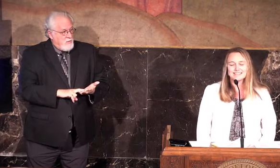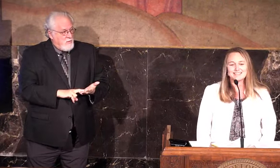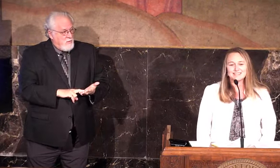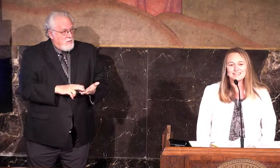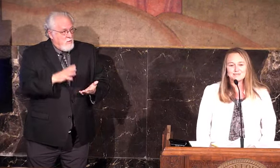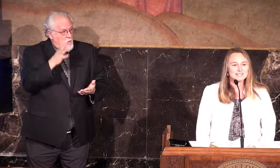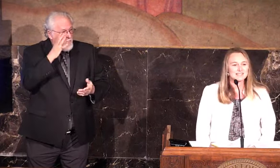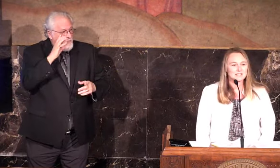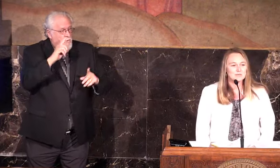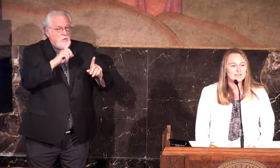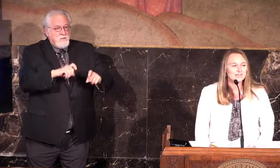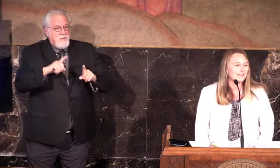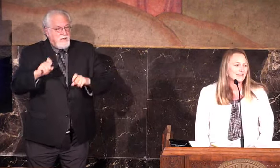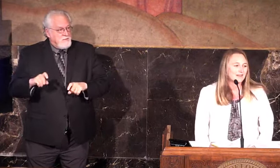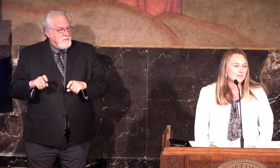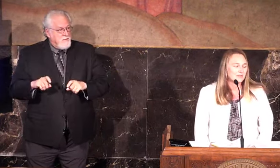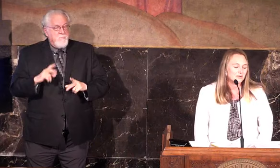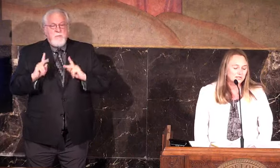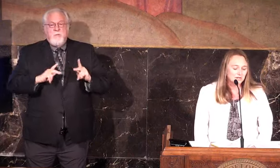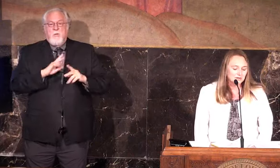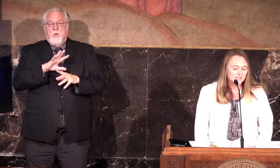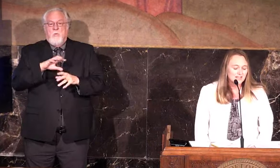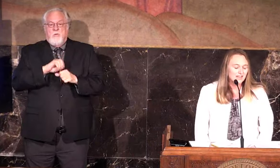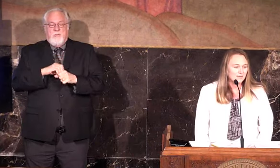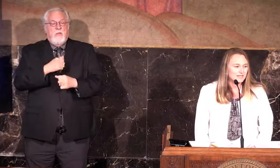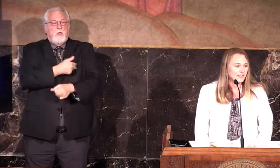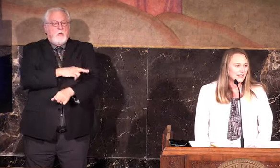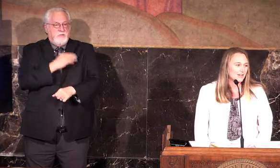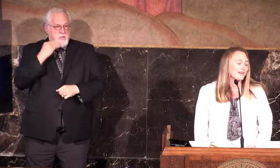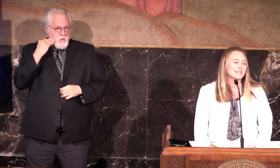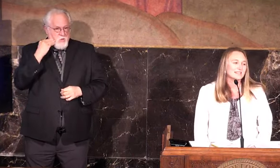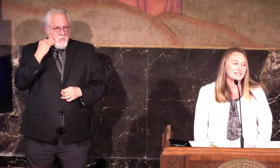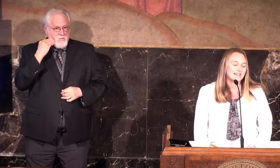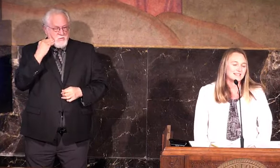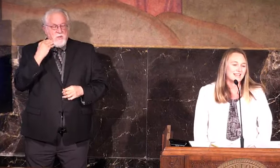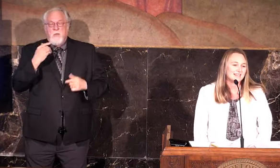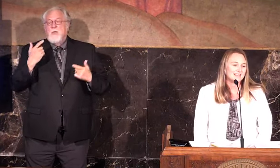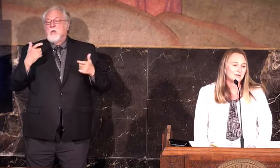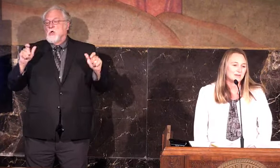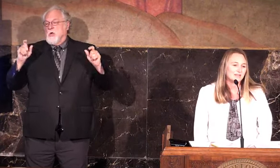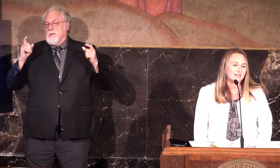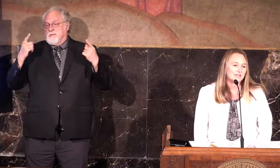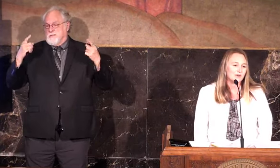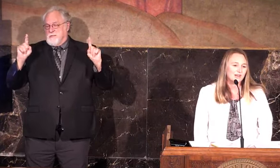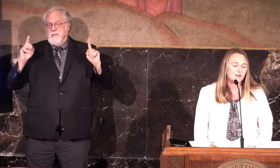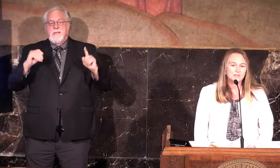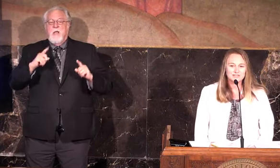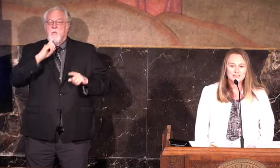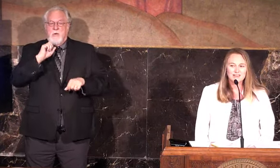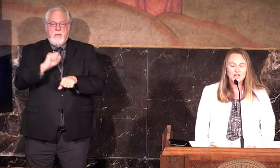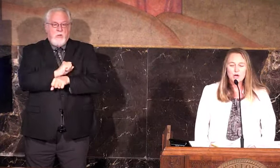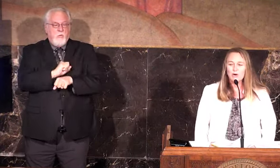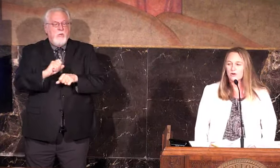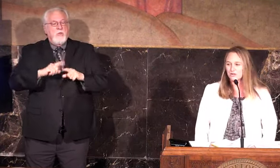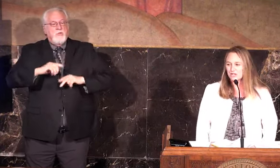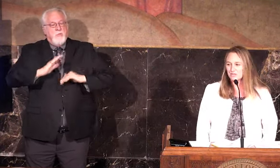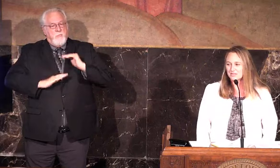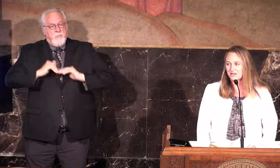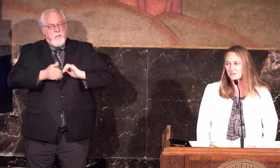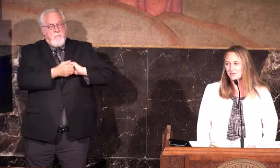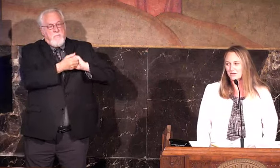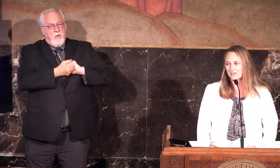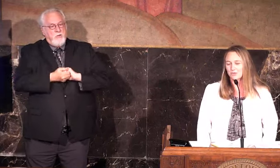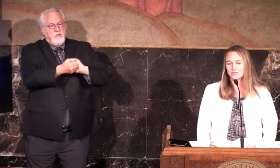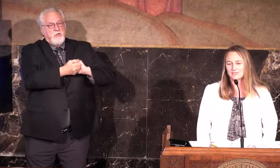in testing residents within the nursing homes. And it was a great success and really is working on building